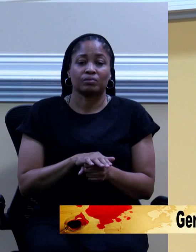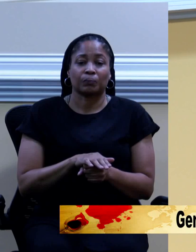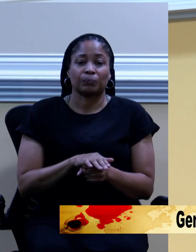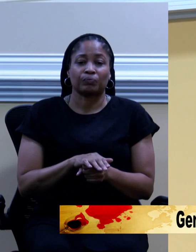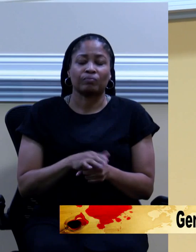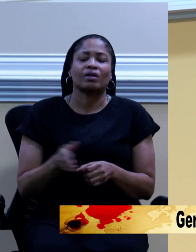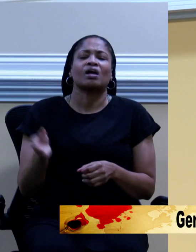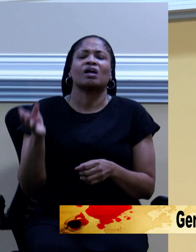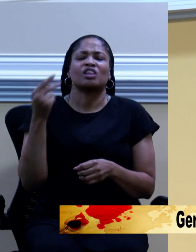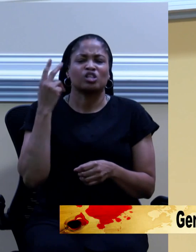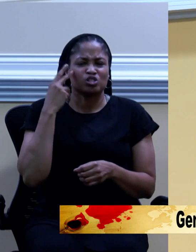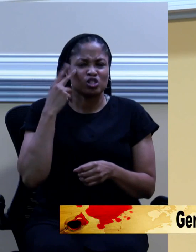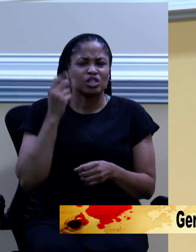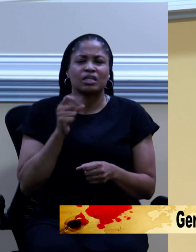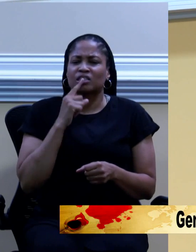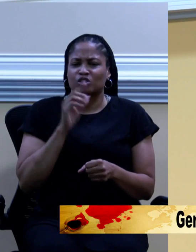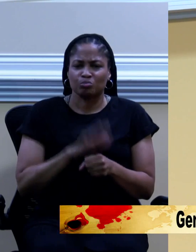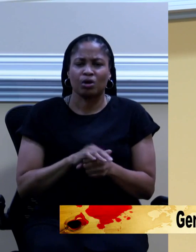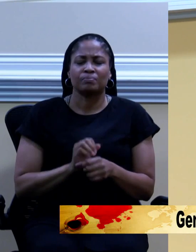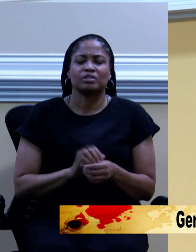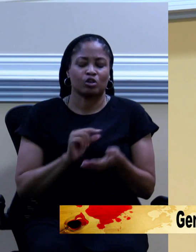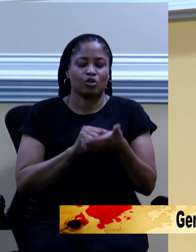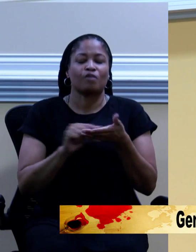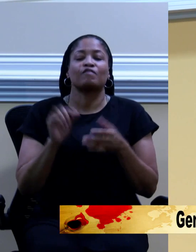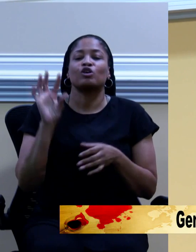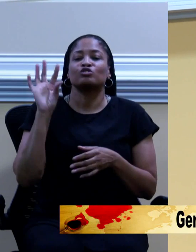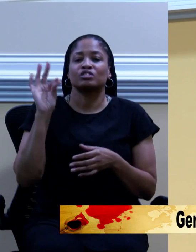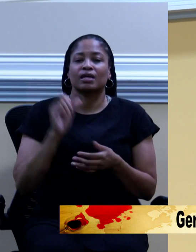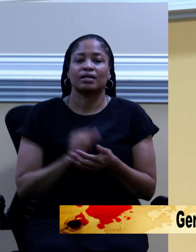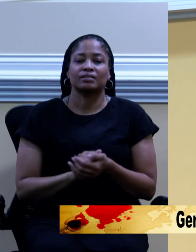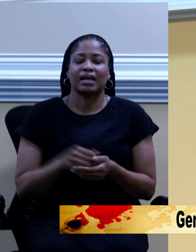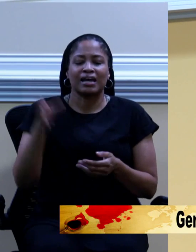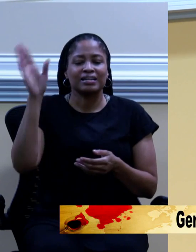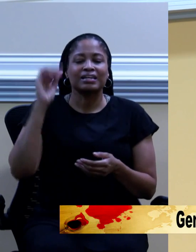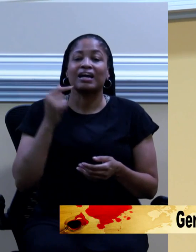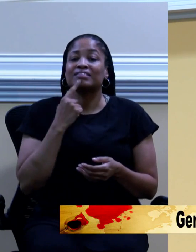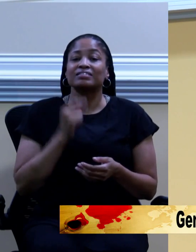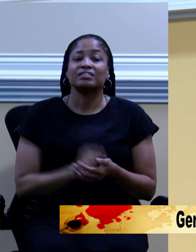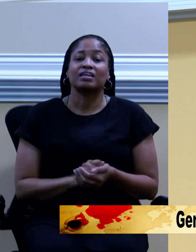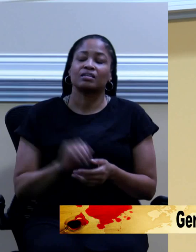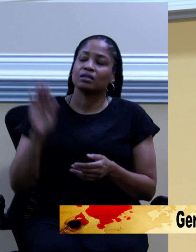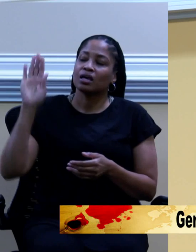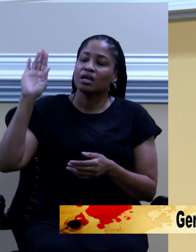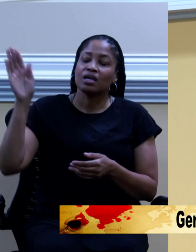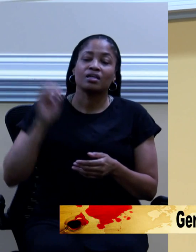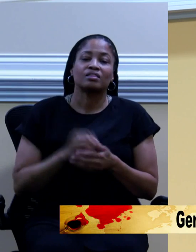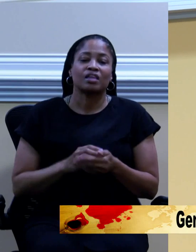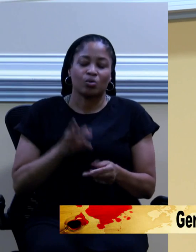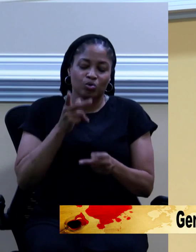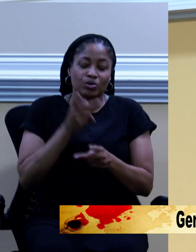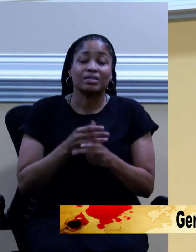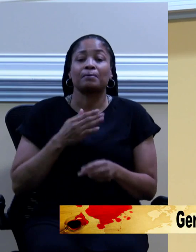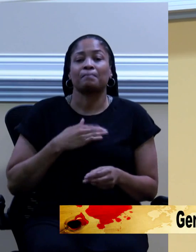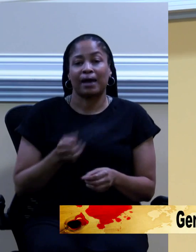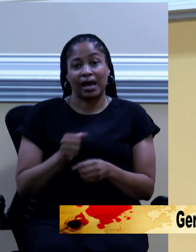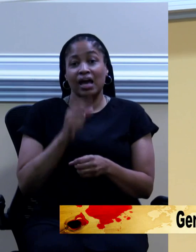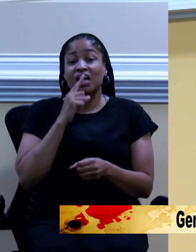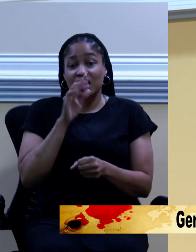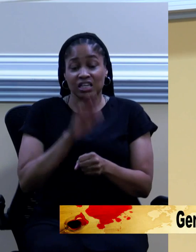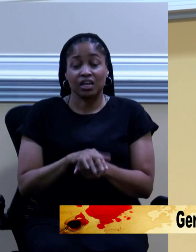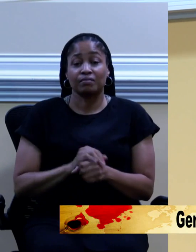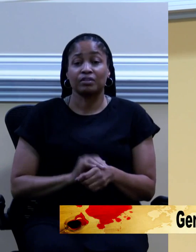and go ahead. And God said unto Abraham, thou shalt keep my covenant, therefore, thou and thy seed after thee in